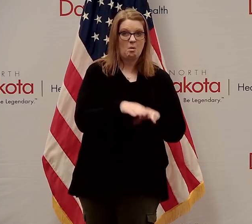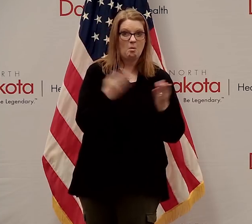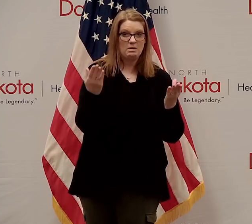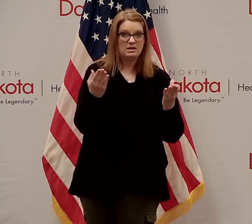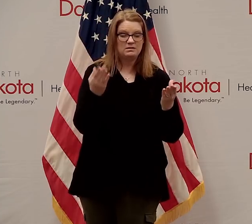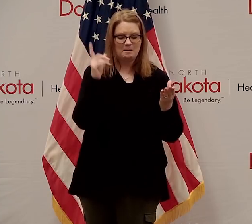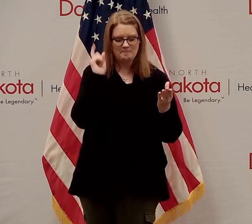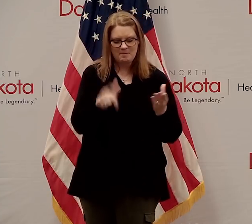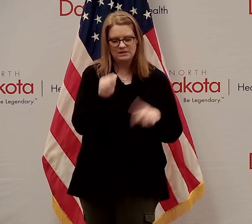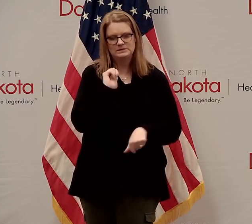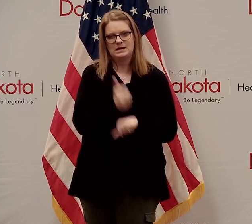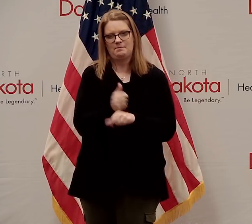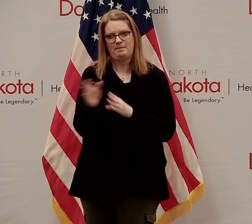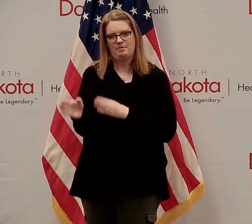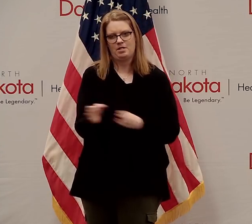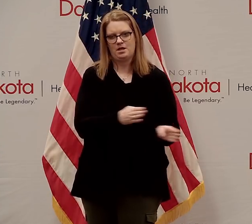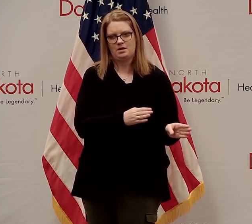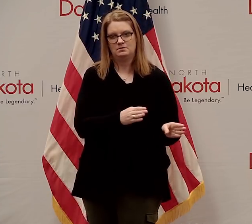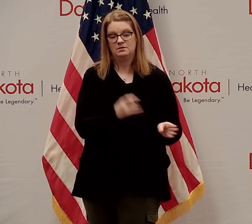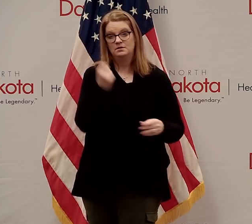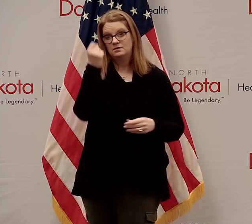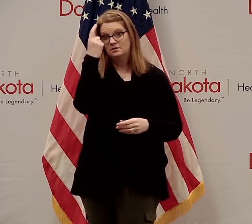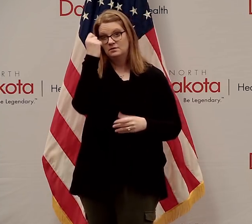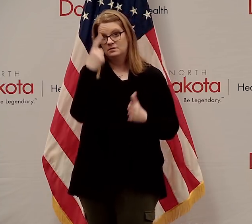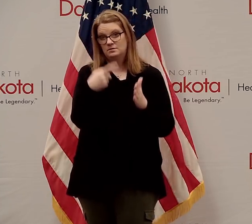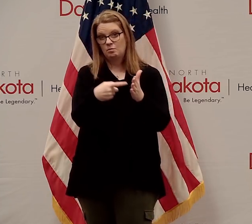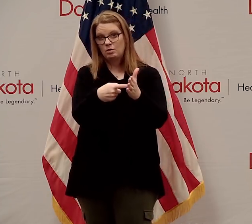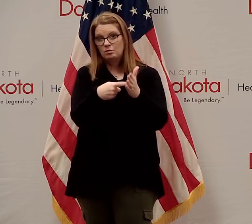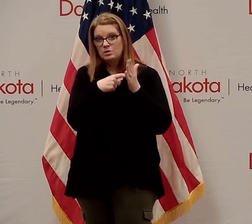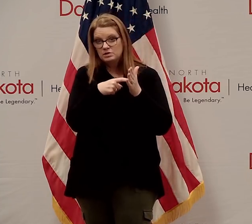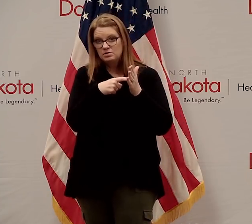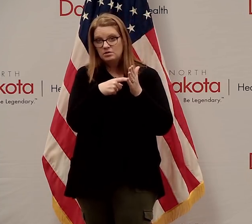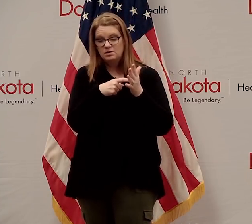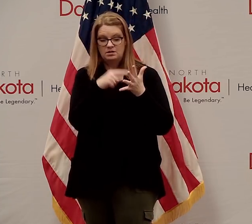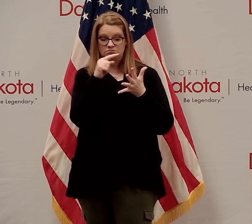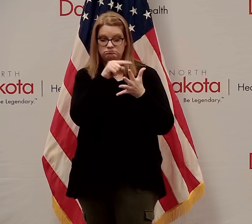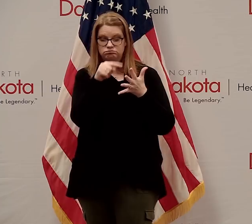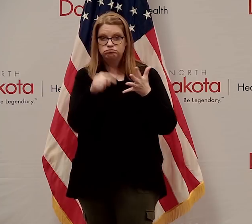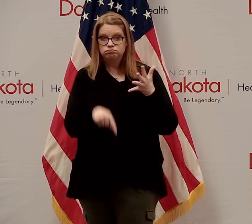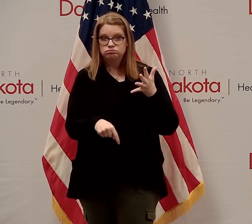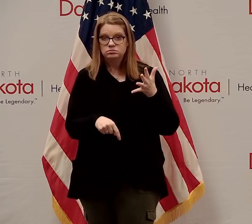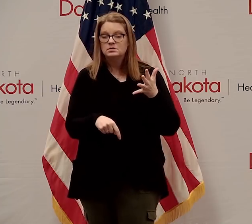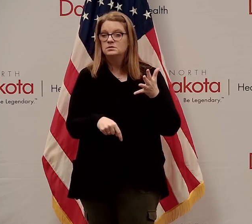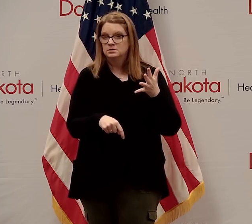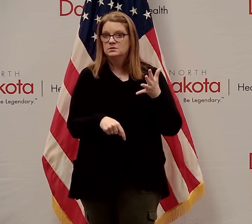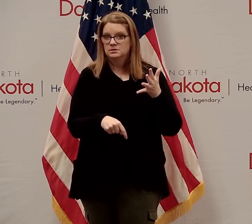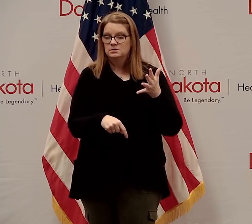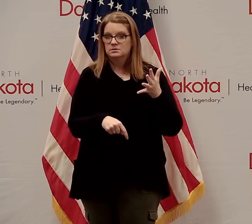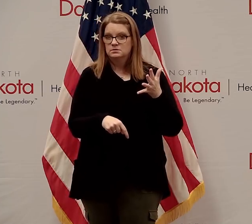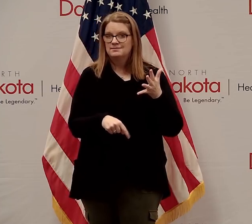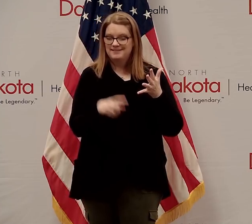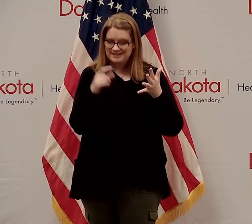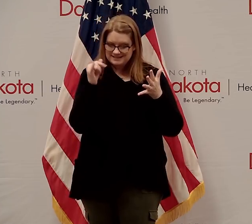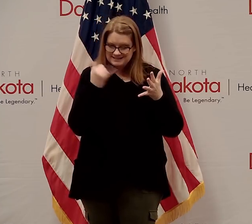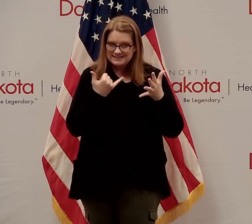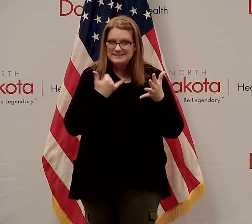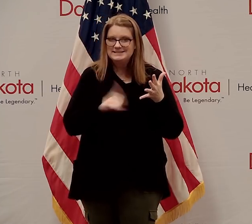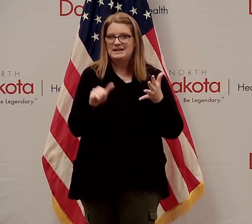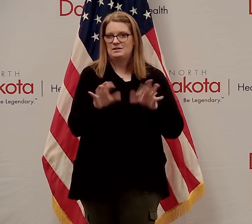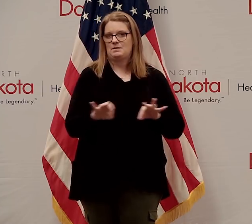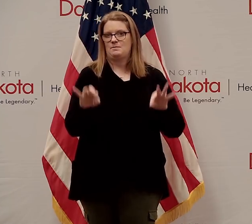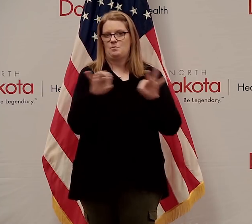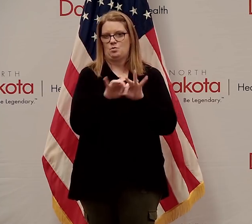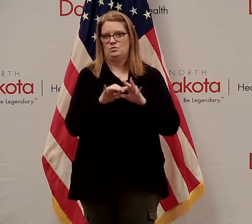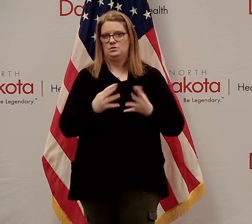we had a number of criteria that we shared on Wednesday, which still stands, and that our restart was